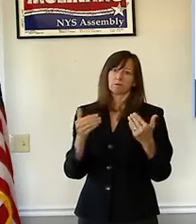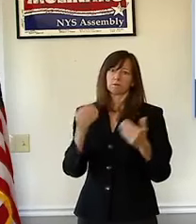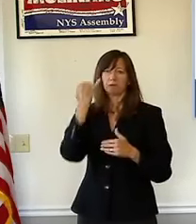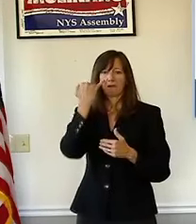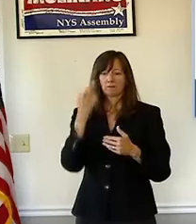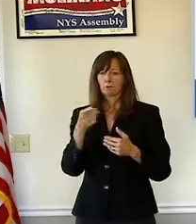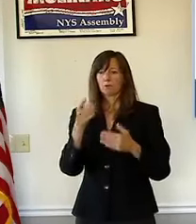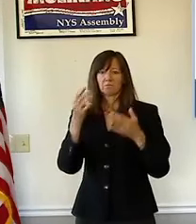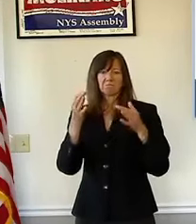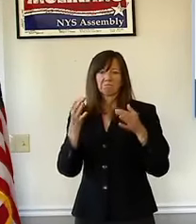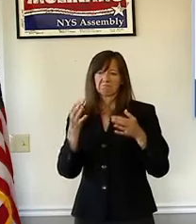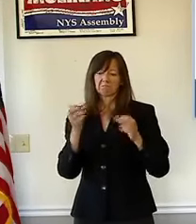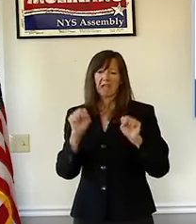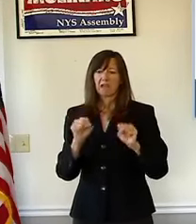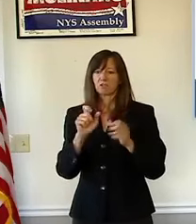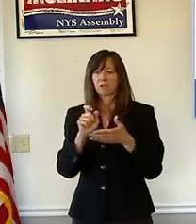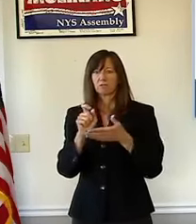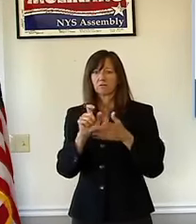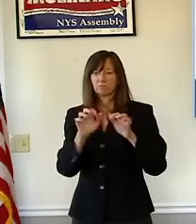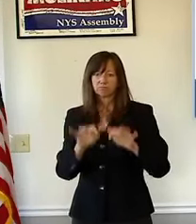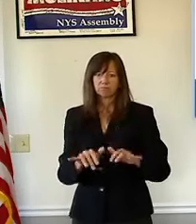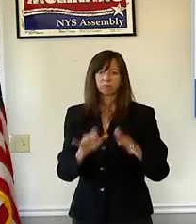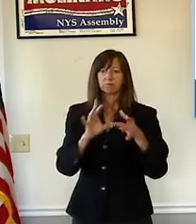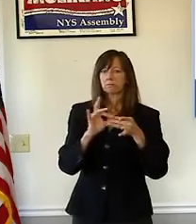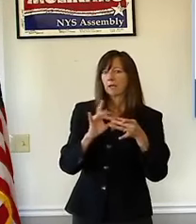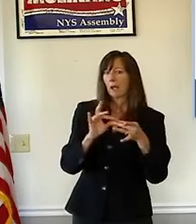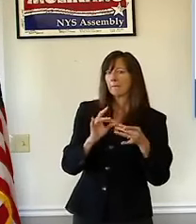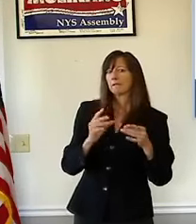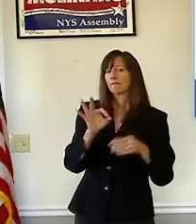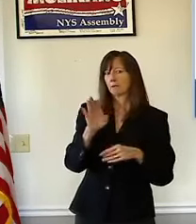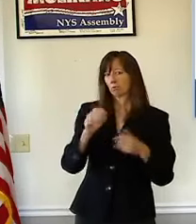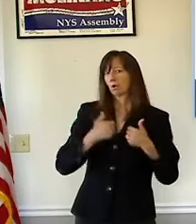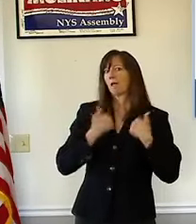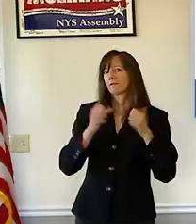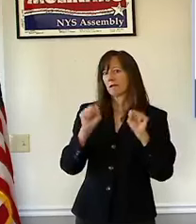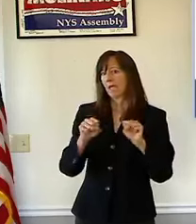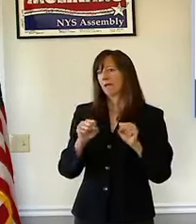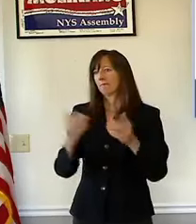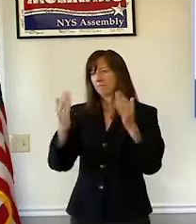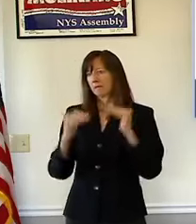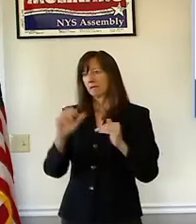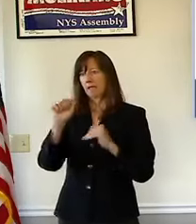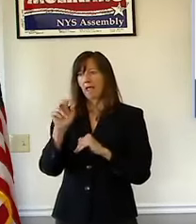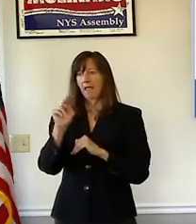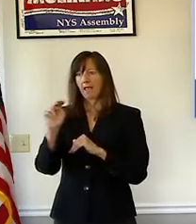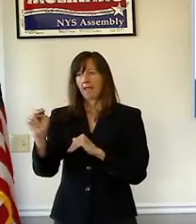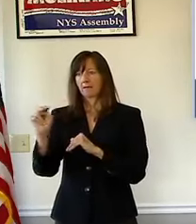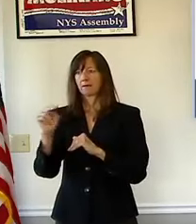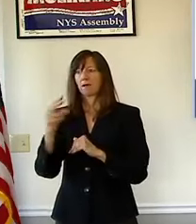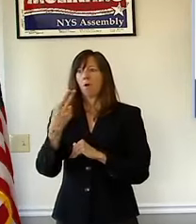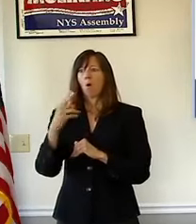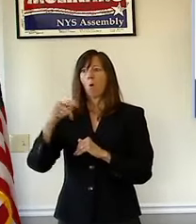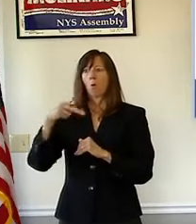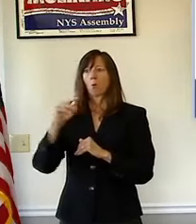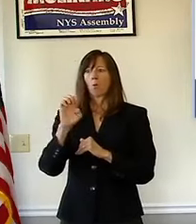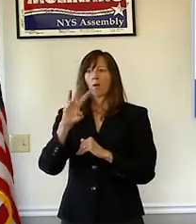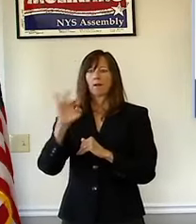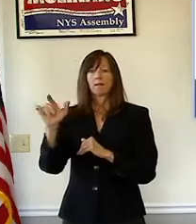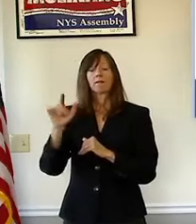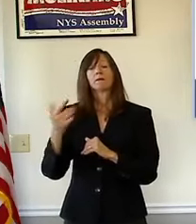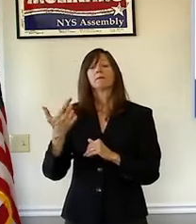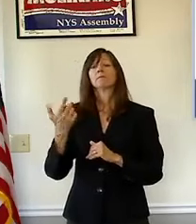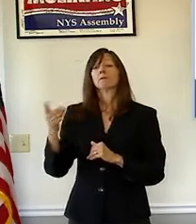simply write that in on the comment section. Why don't we go to Ann? Ann is in Hopewell, had a question regarding